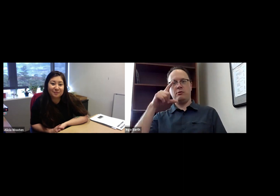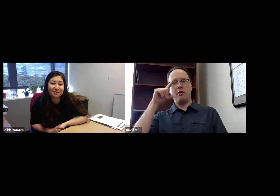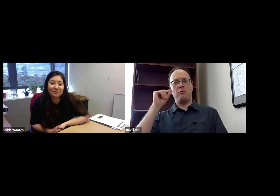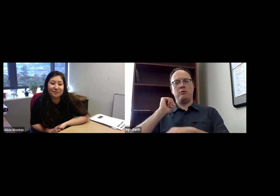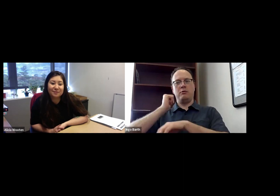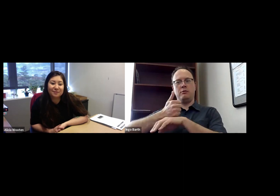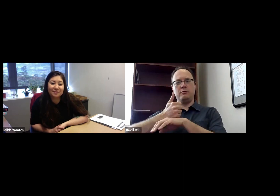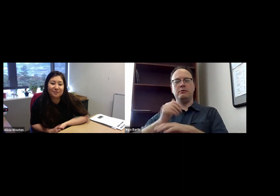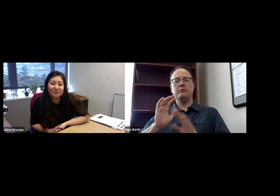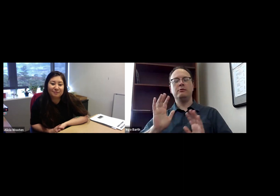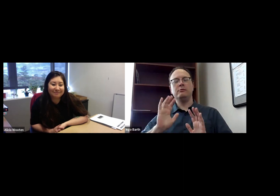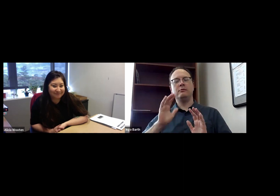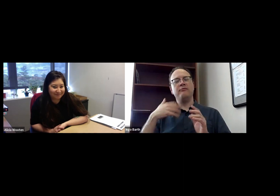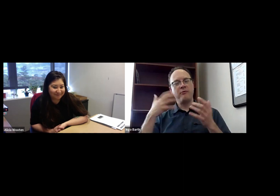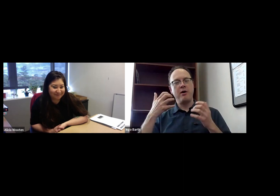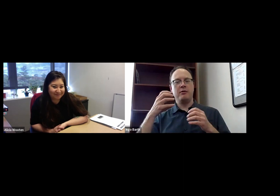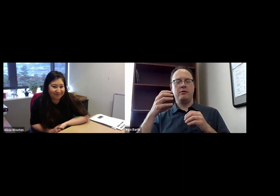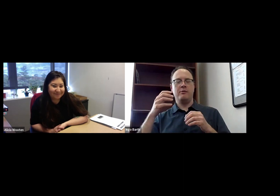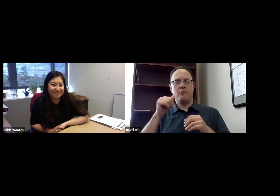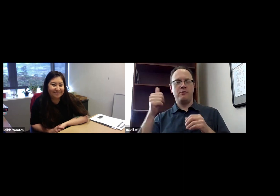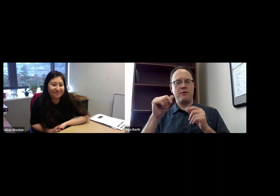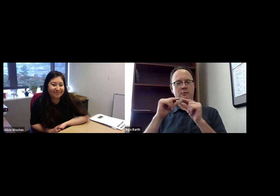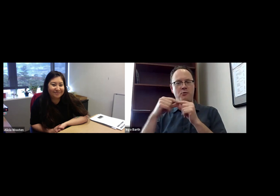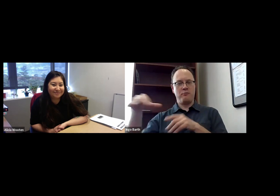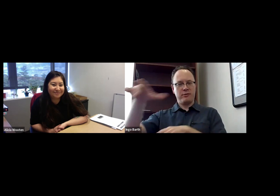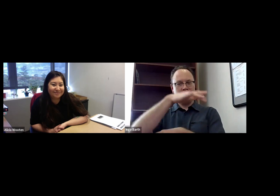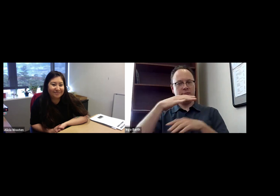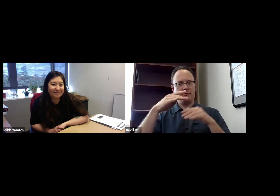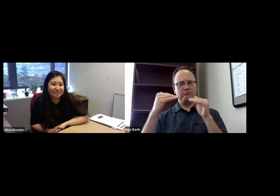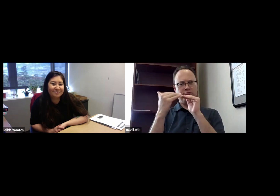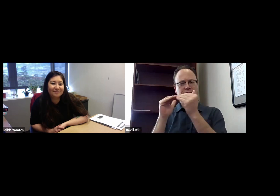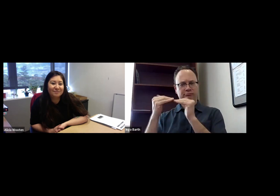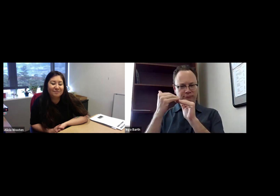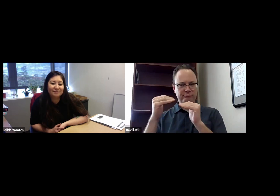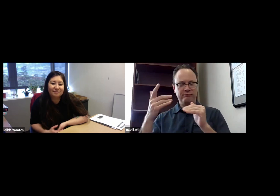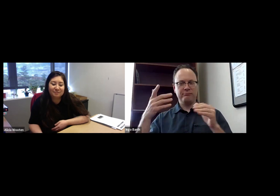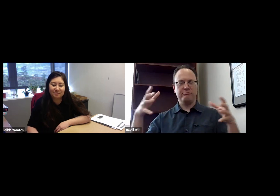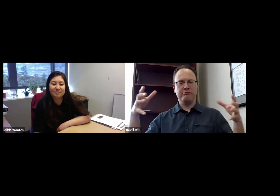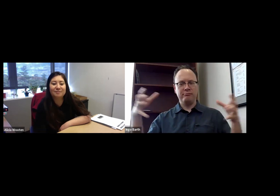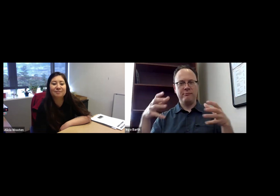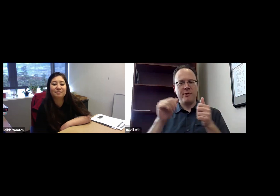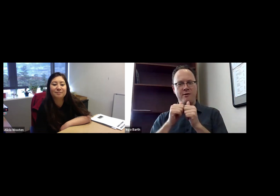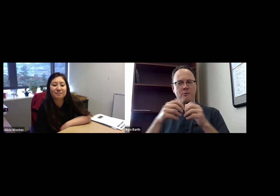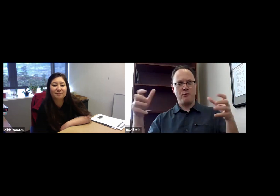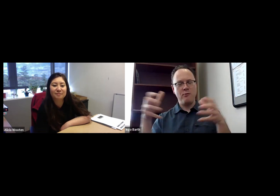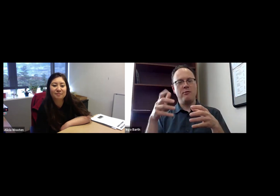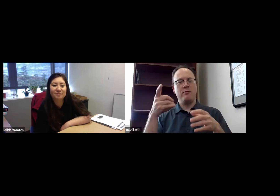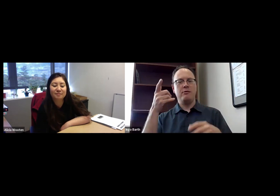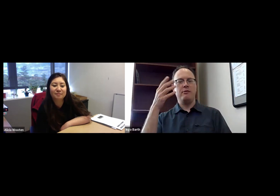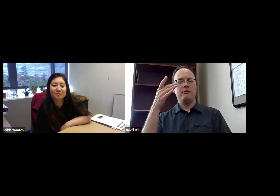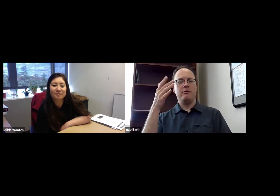Yes, and one thought, do you guys think that Gallaudet should be the place where this is set? Or should it